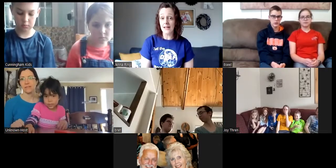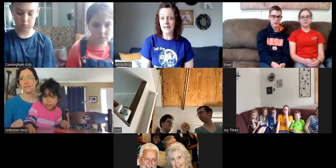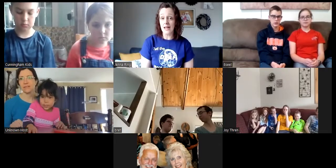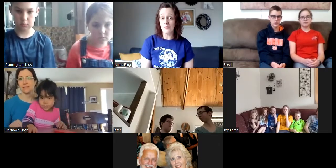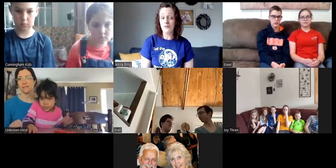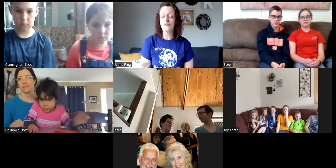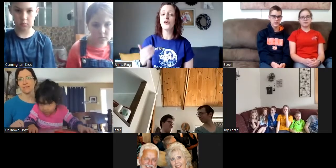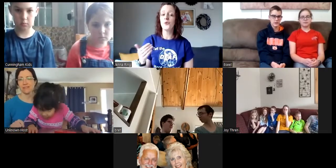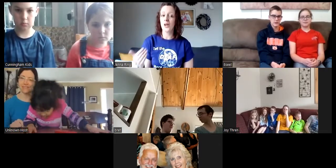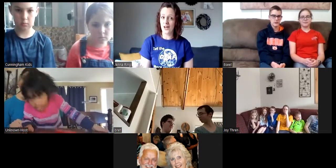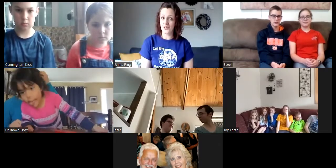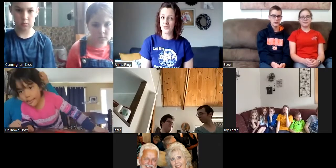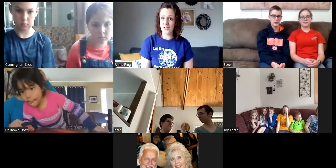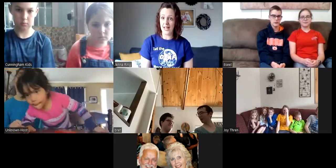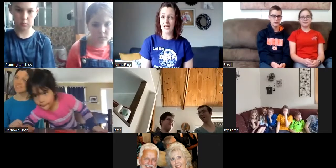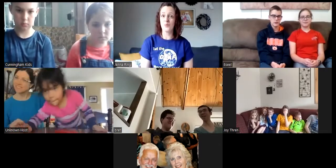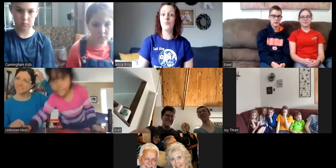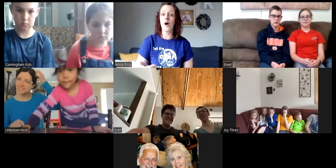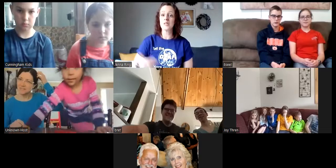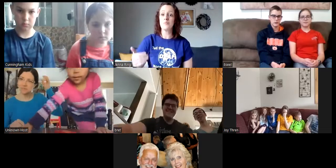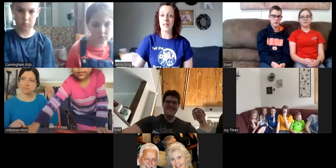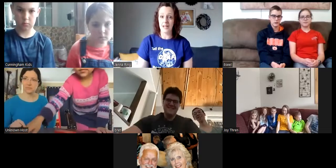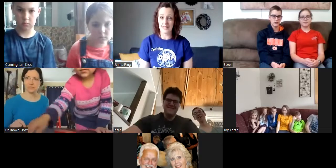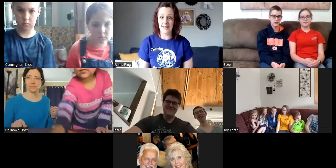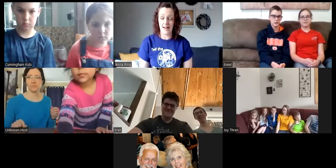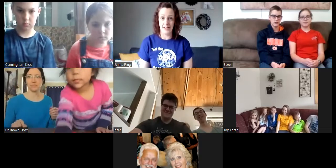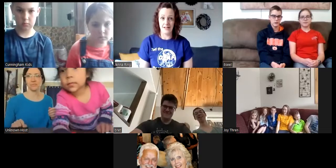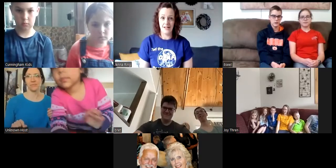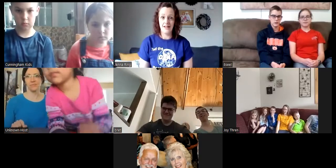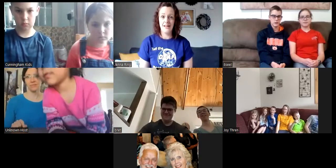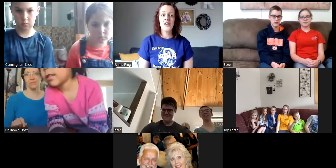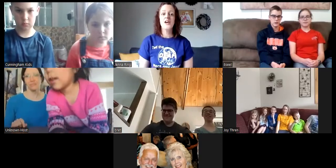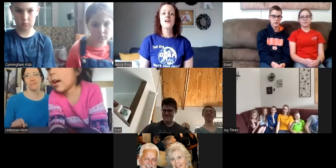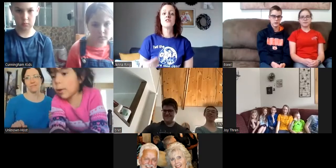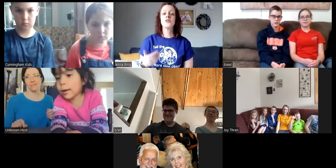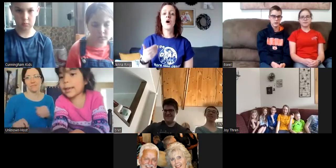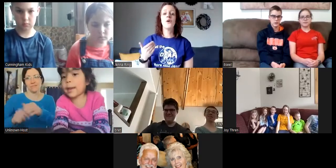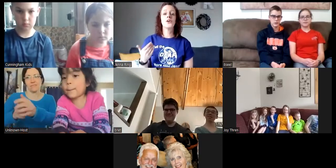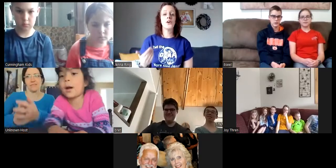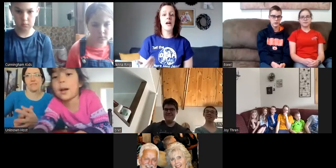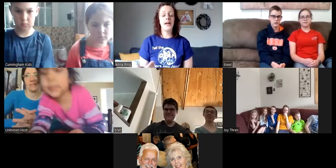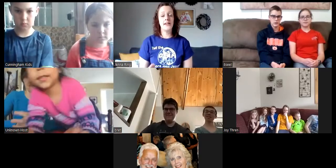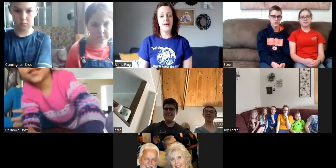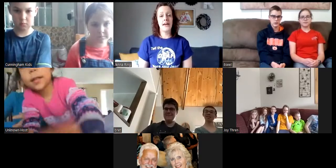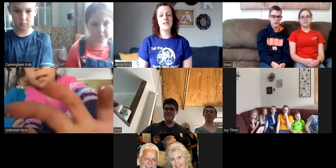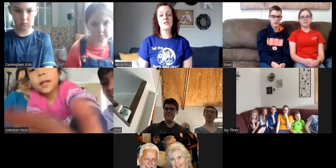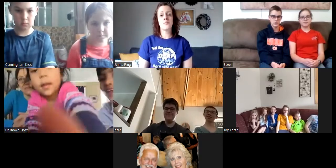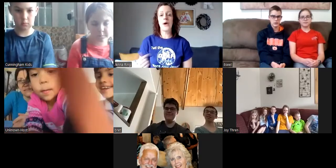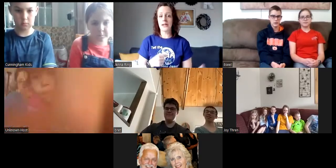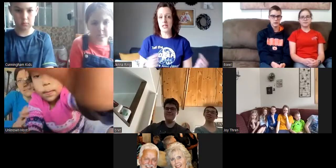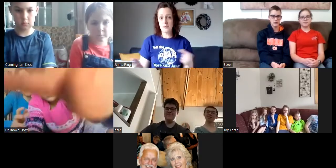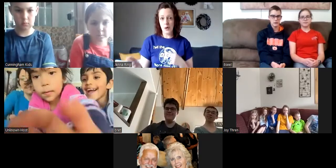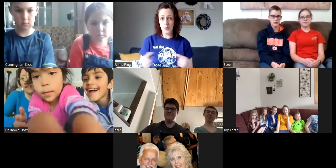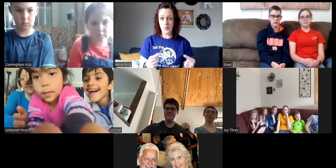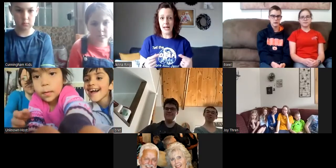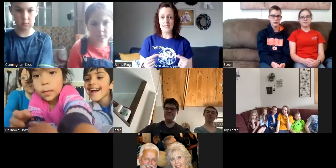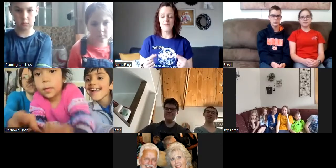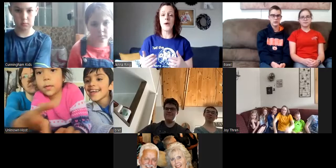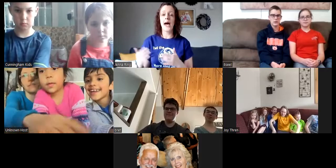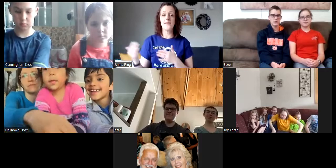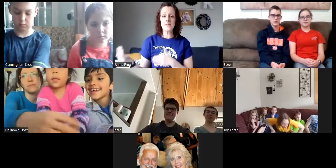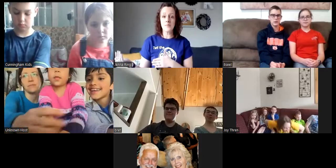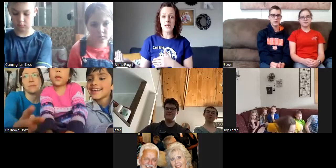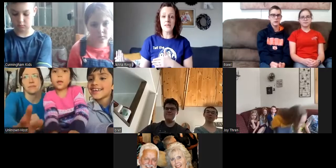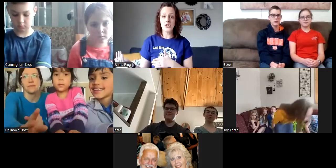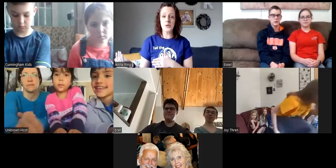is signing them for you to understand what's being signed. So a good idea is to practice both ways.